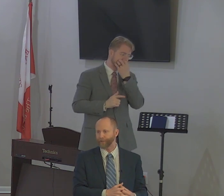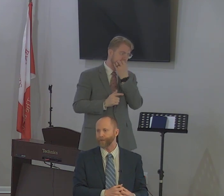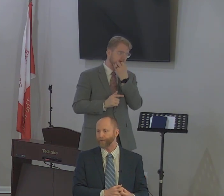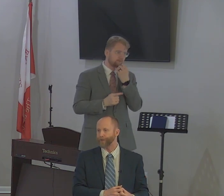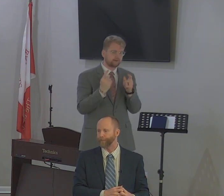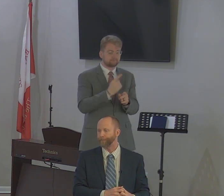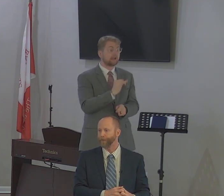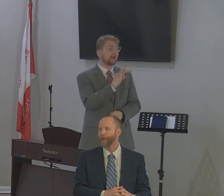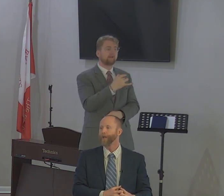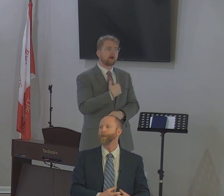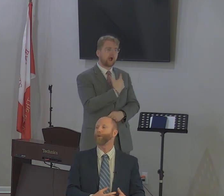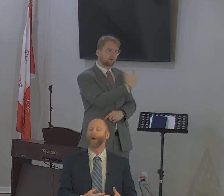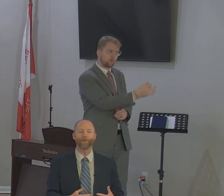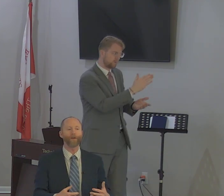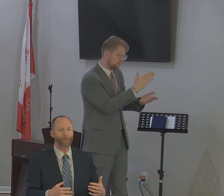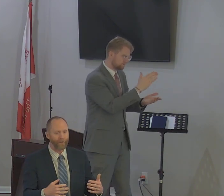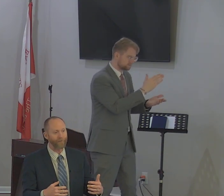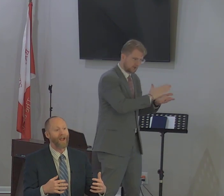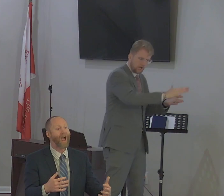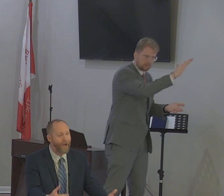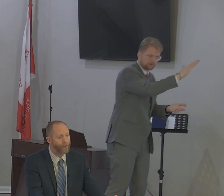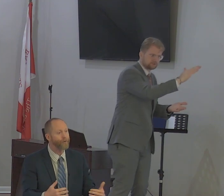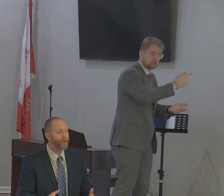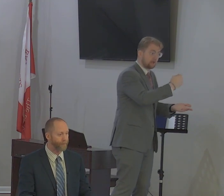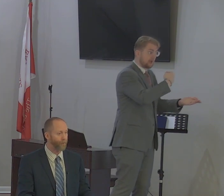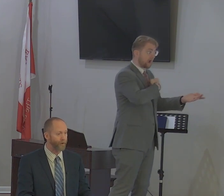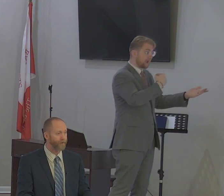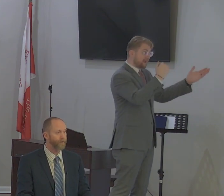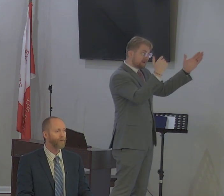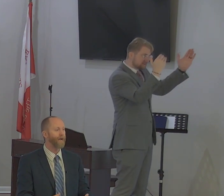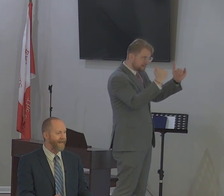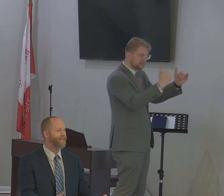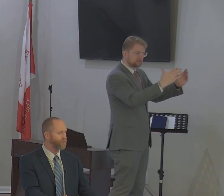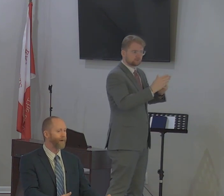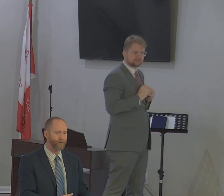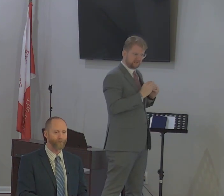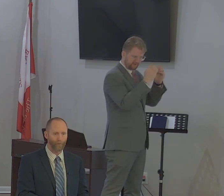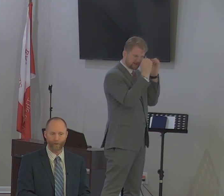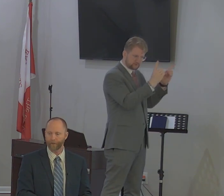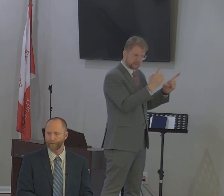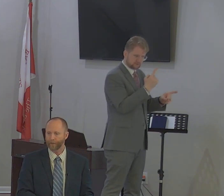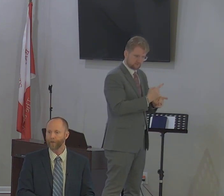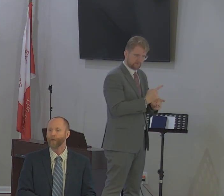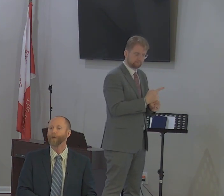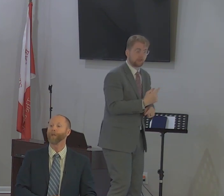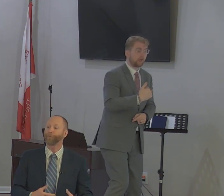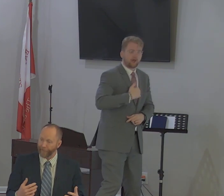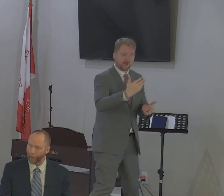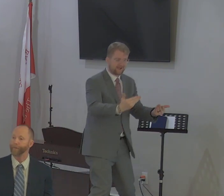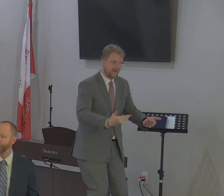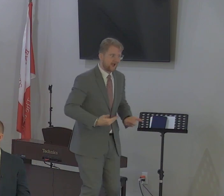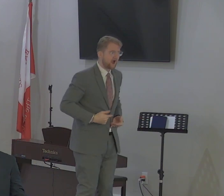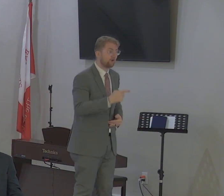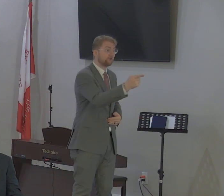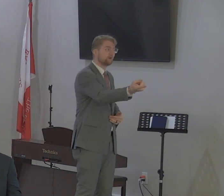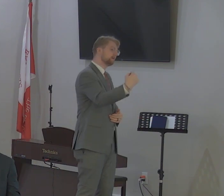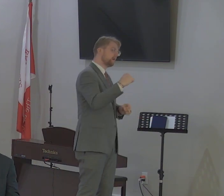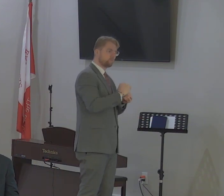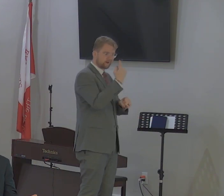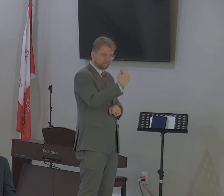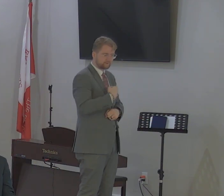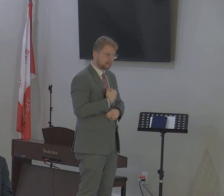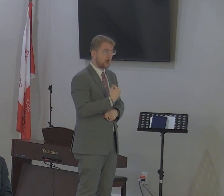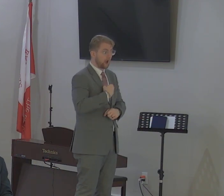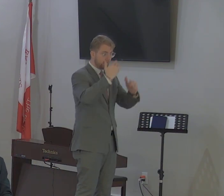get that education. If I hire you to come to work, I expect you to work. If I go to McDonald's,